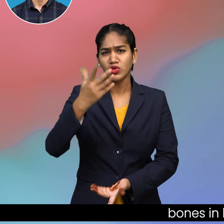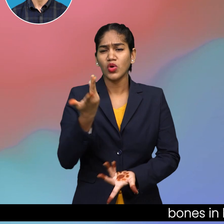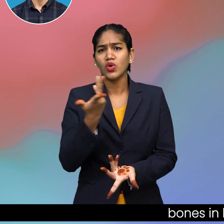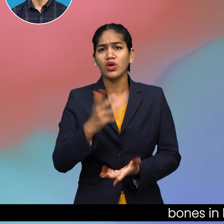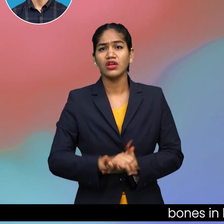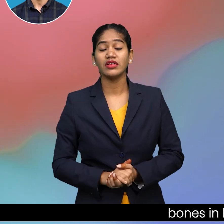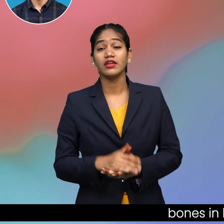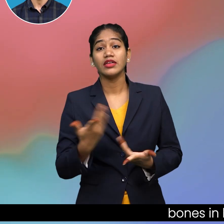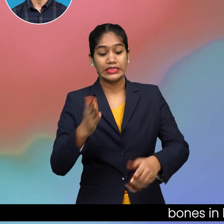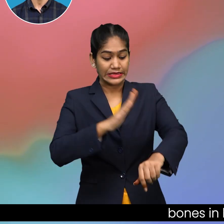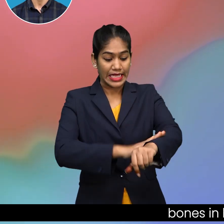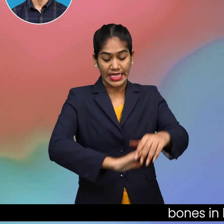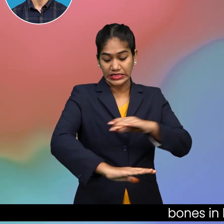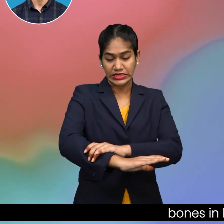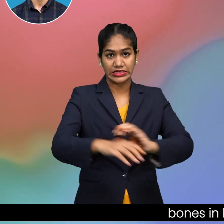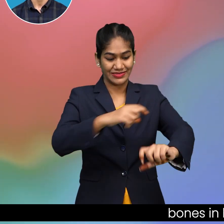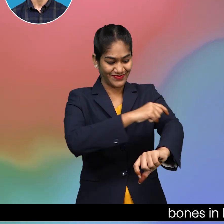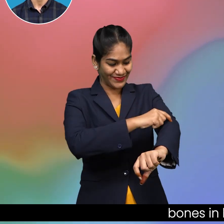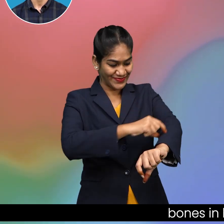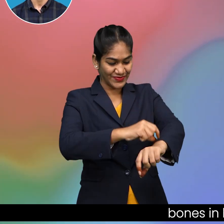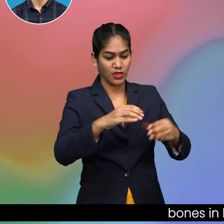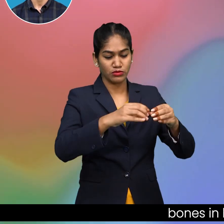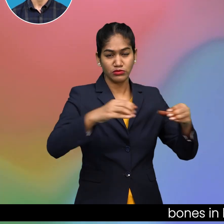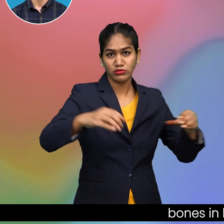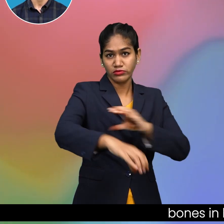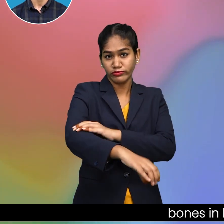bones in hands and legs.